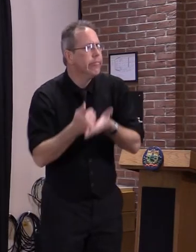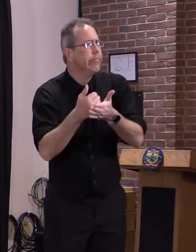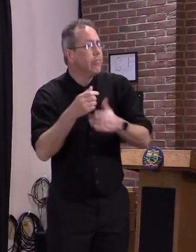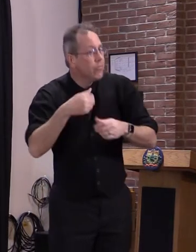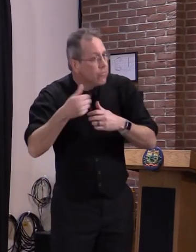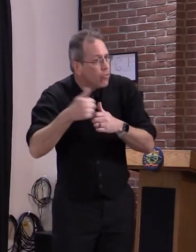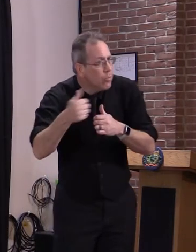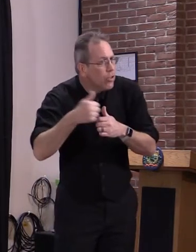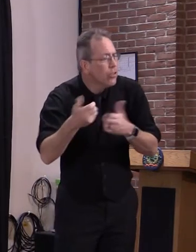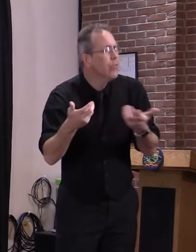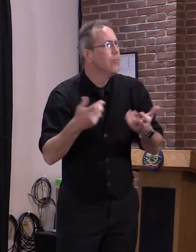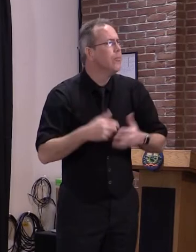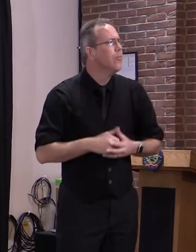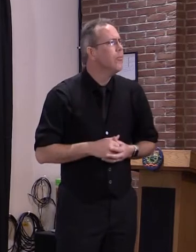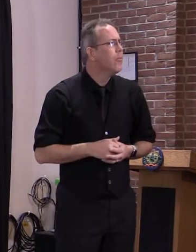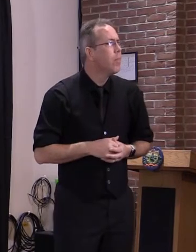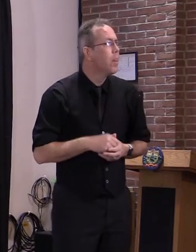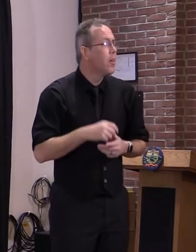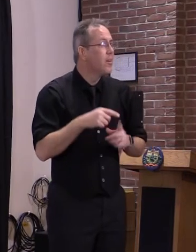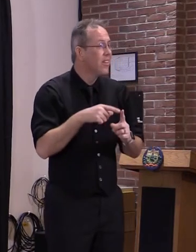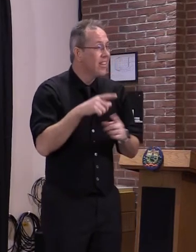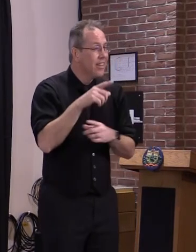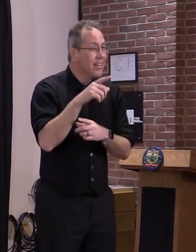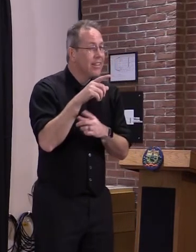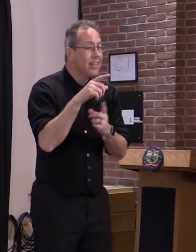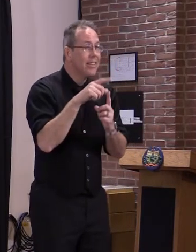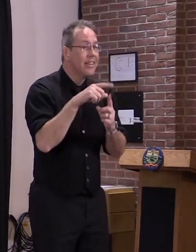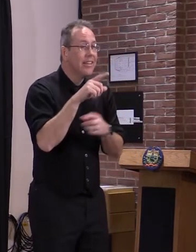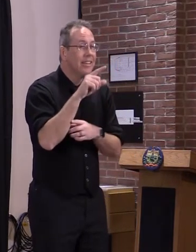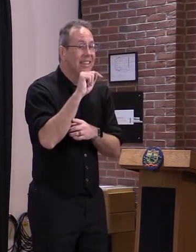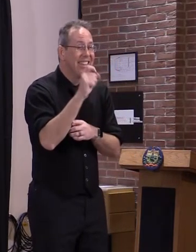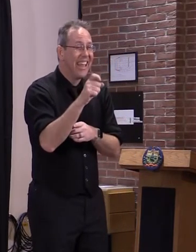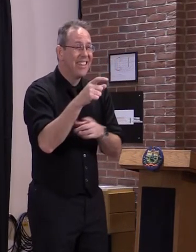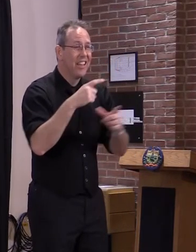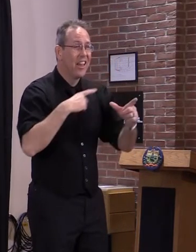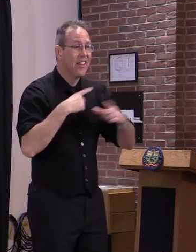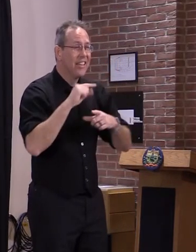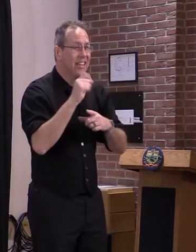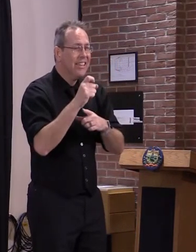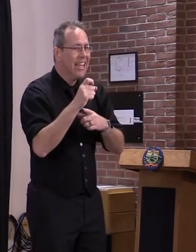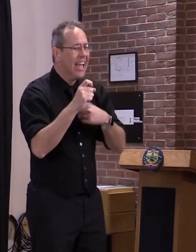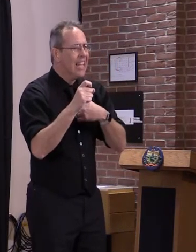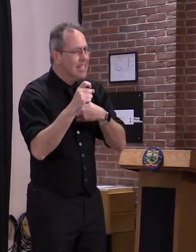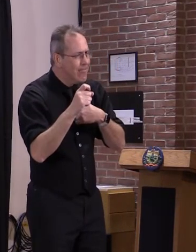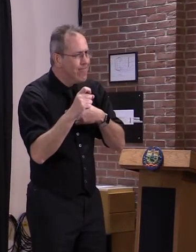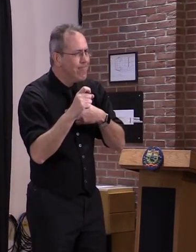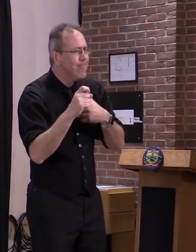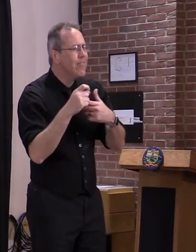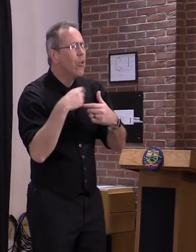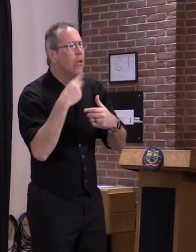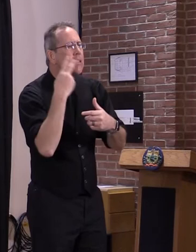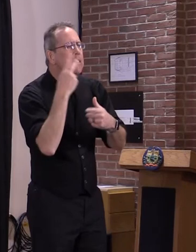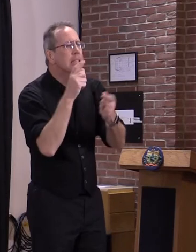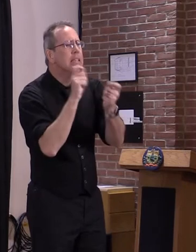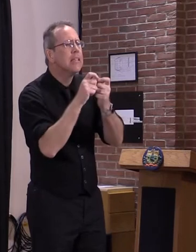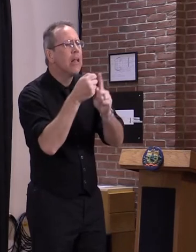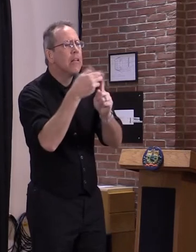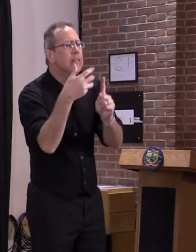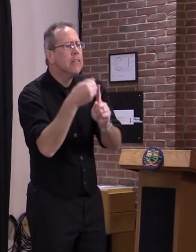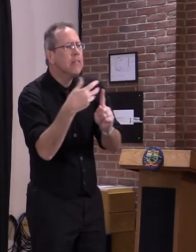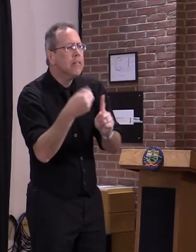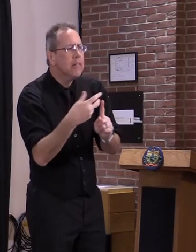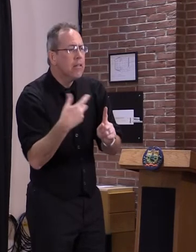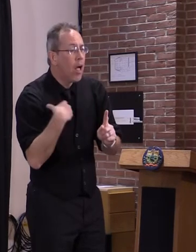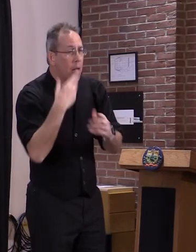advantageous for us either. So again, it depends on the details, but certainly entertain anything to try